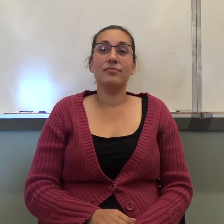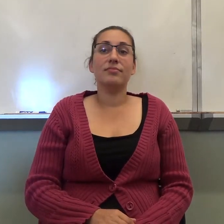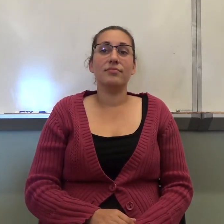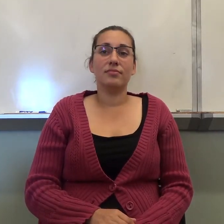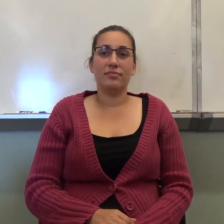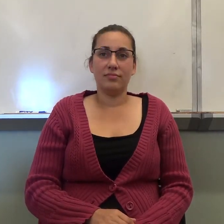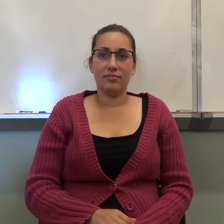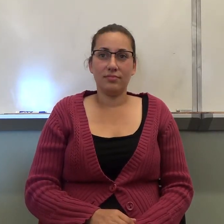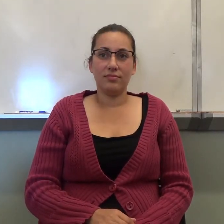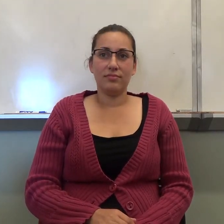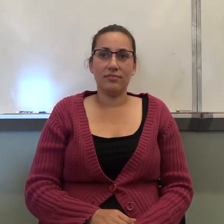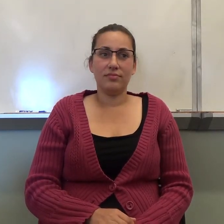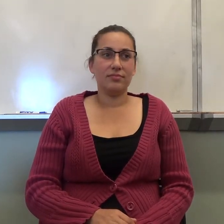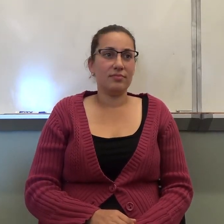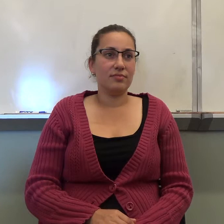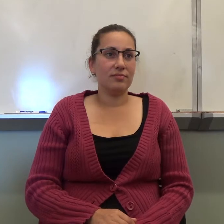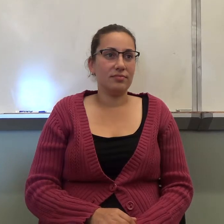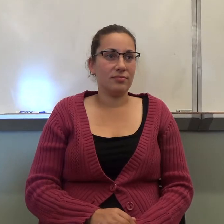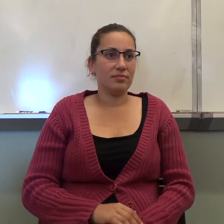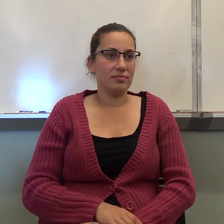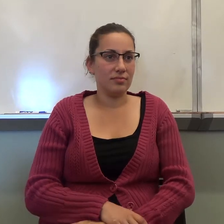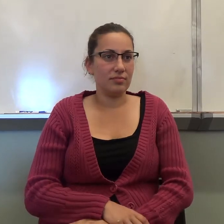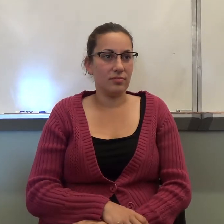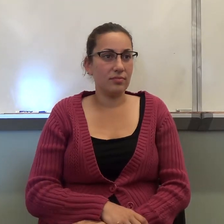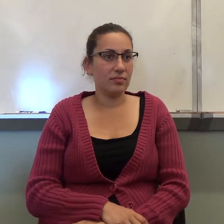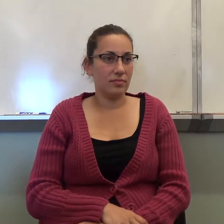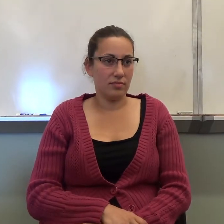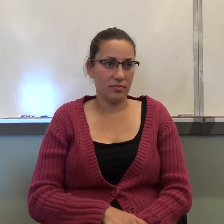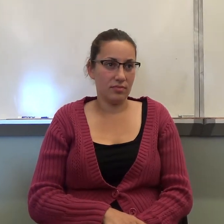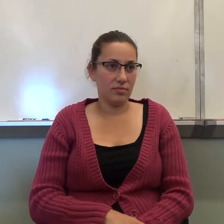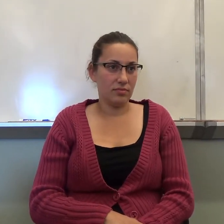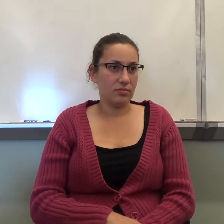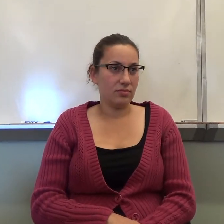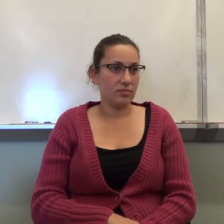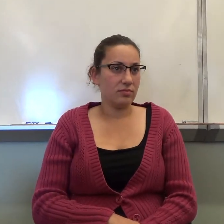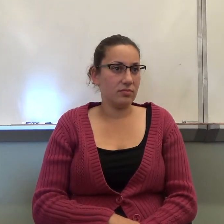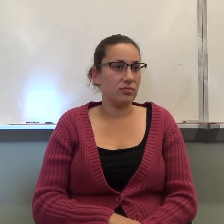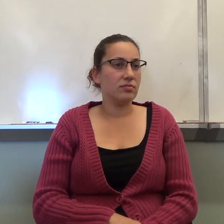that's just 2. That's it. That's the new expression.